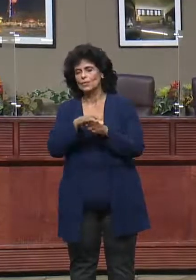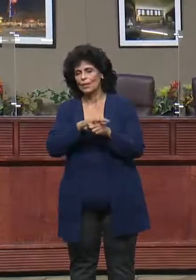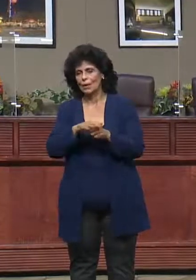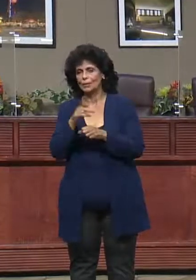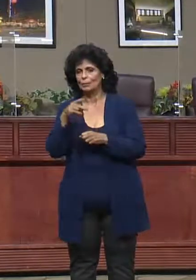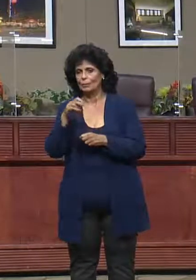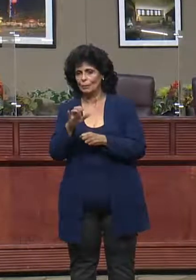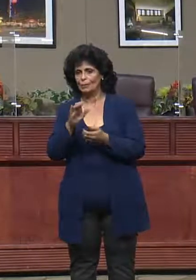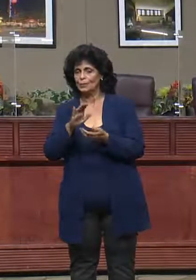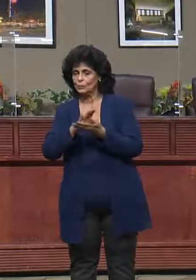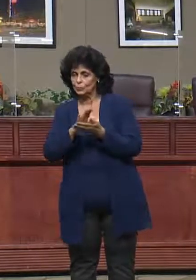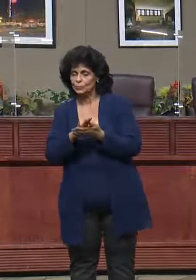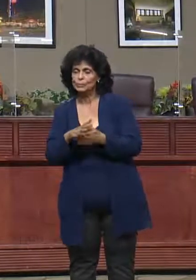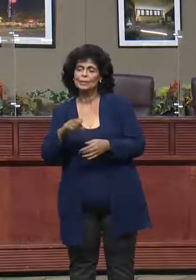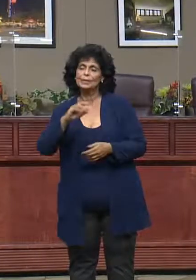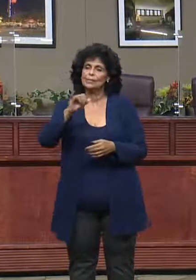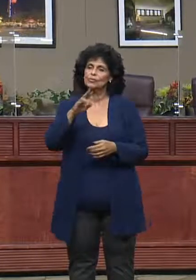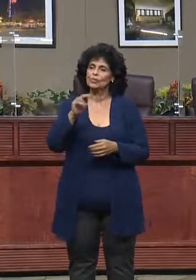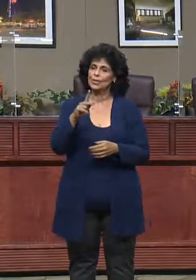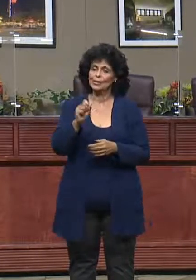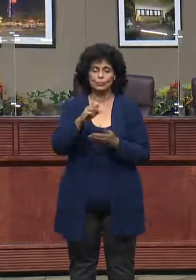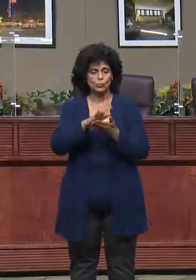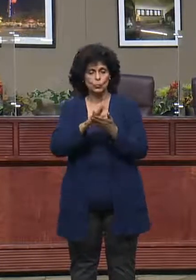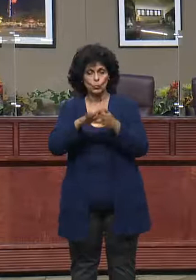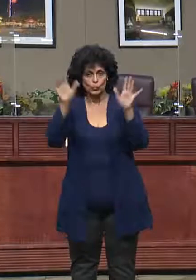Barbara Jenkins, the school superintendent,